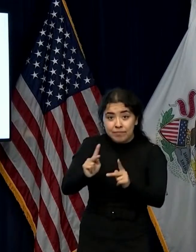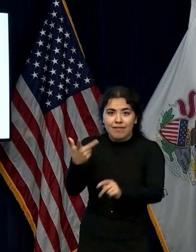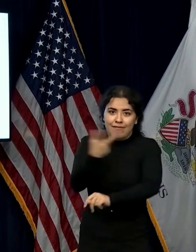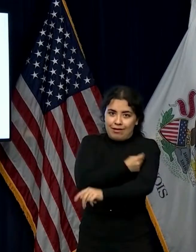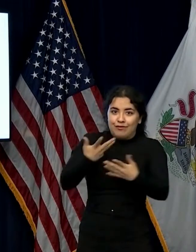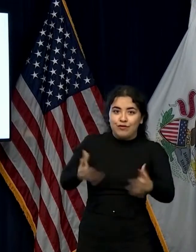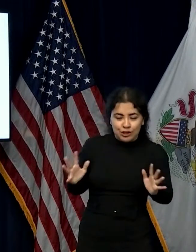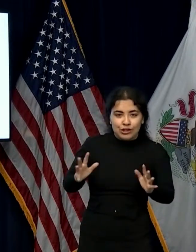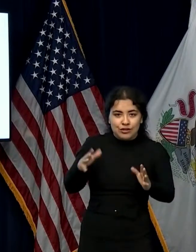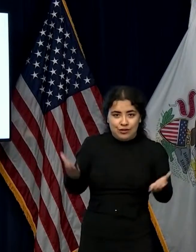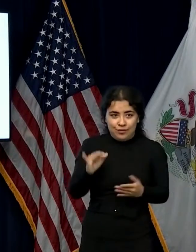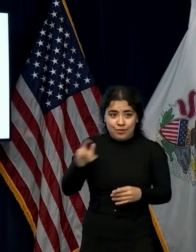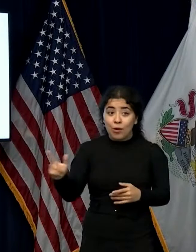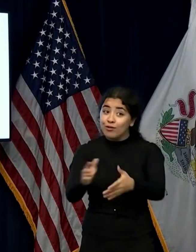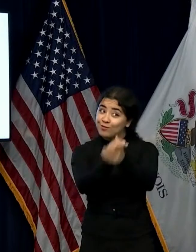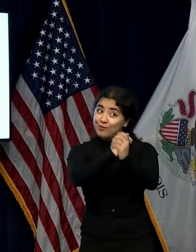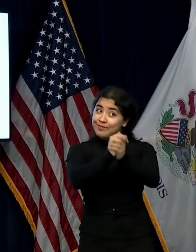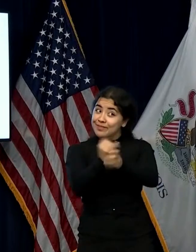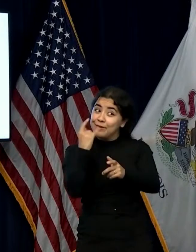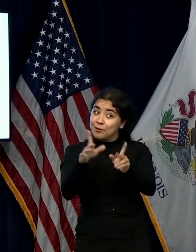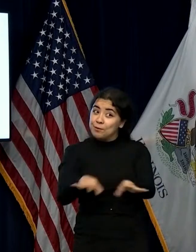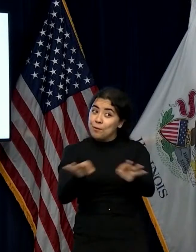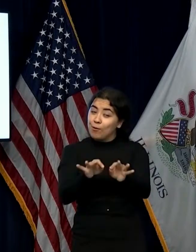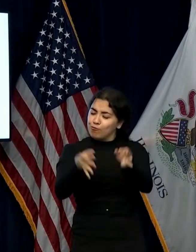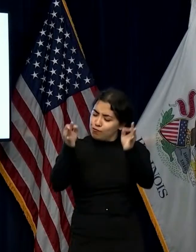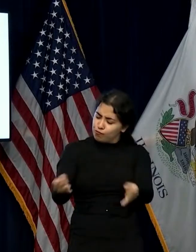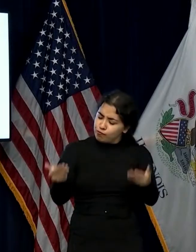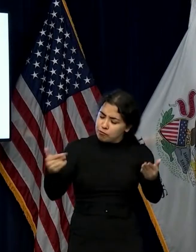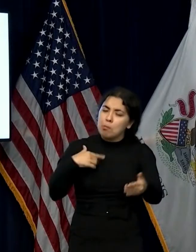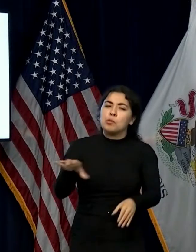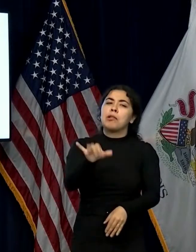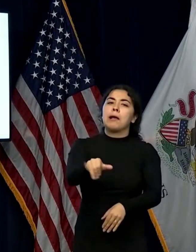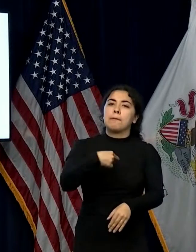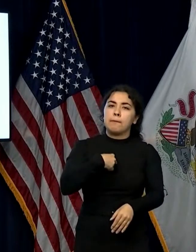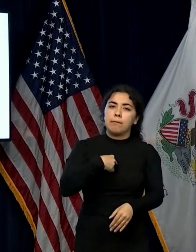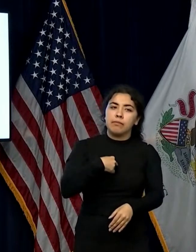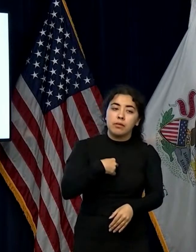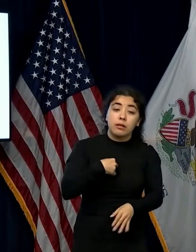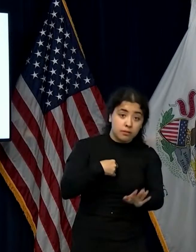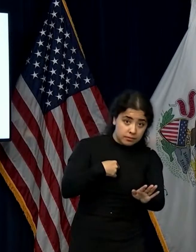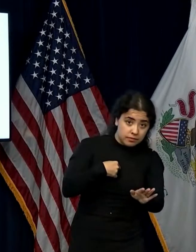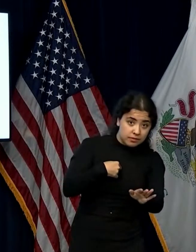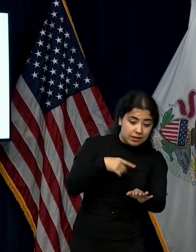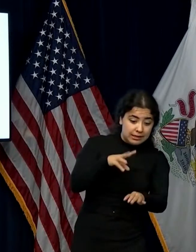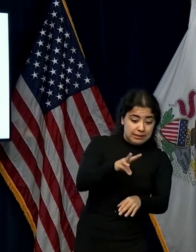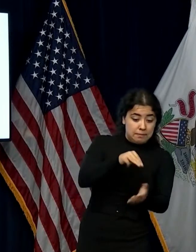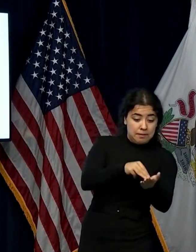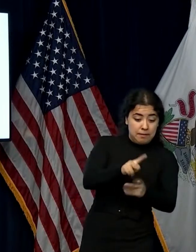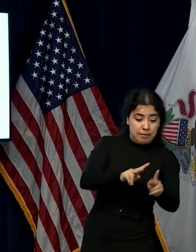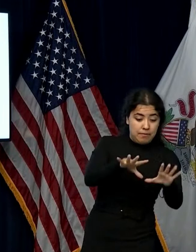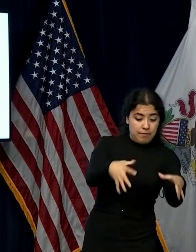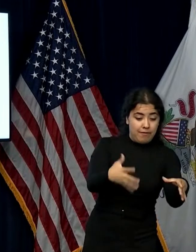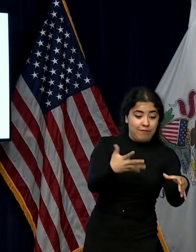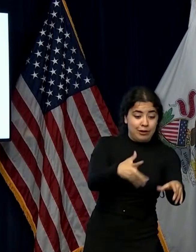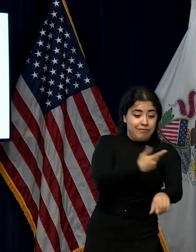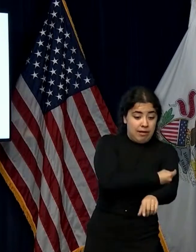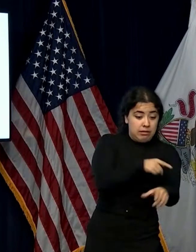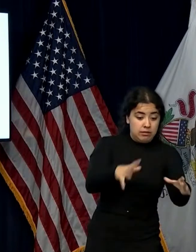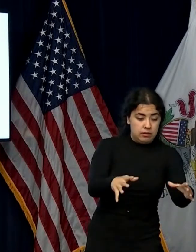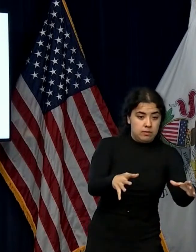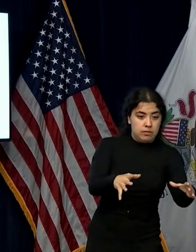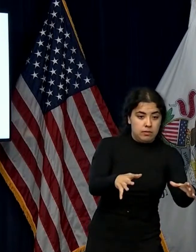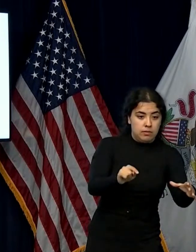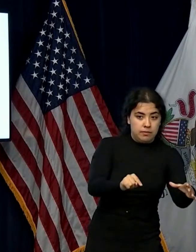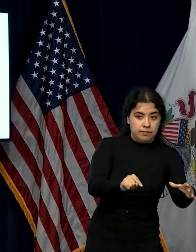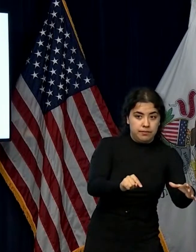and congratulations to those of you who made that important choice. And of those over 6 million people who have been vaccinated,